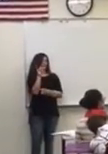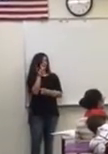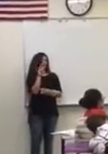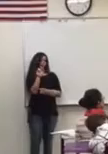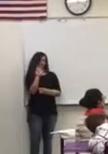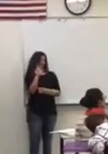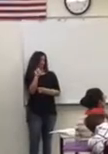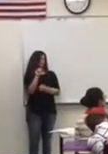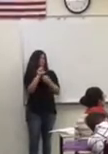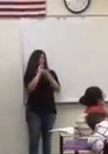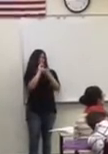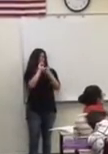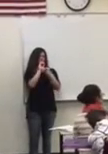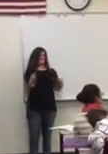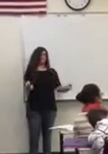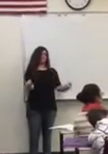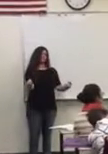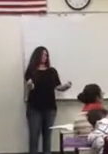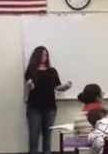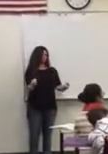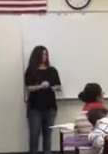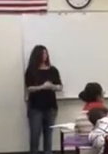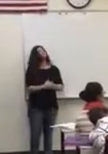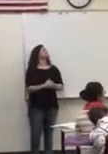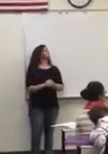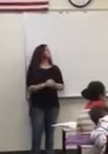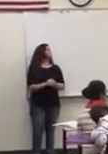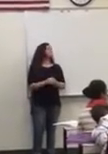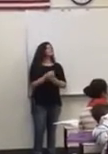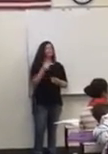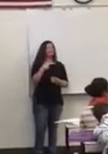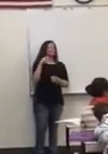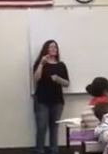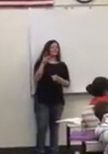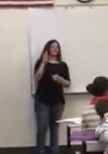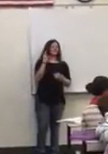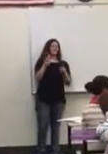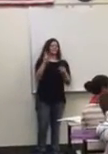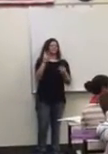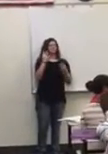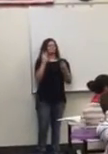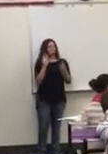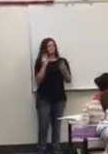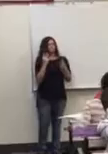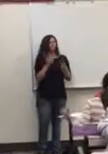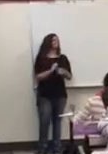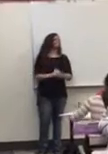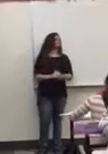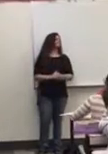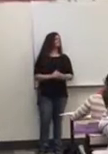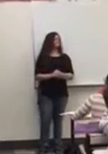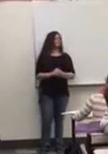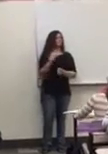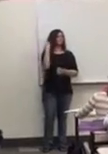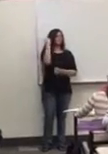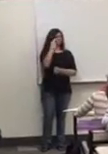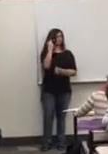in your PowerPoint presentation. And here, I see 7 sad faces already. Here is why. If